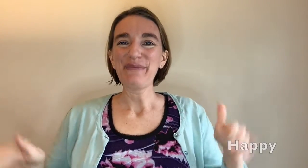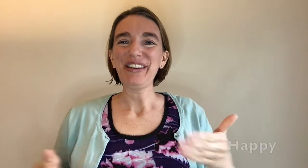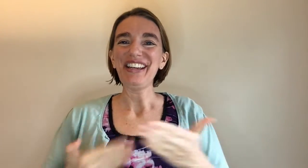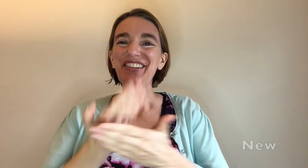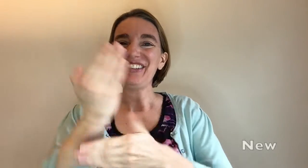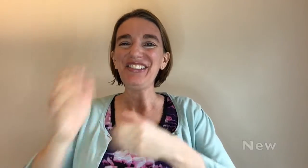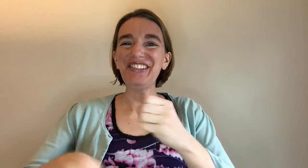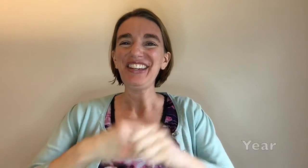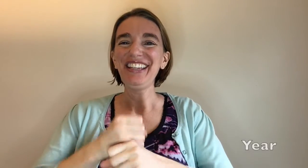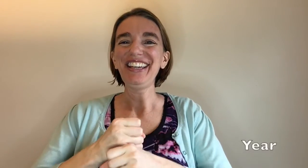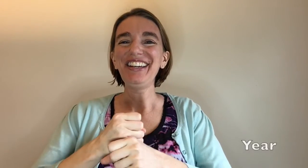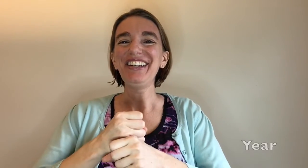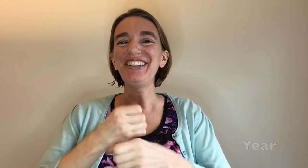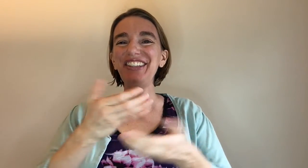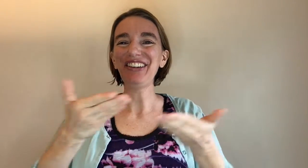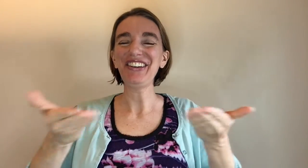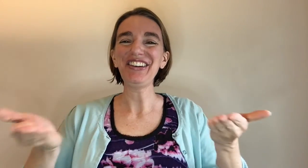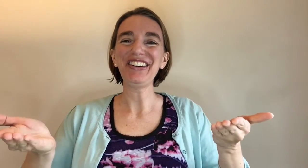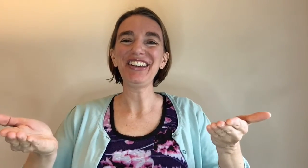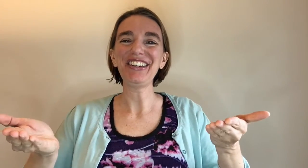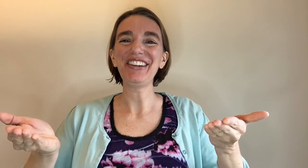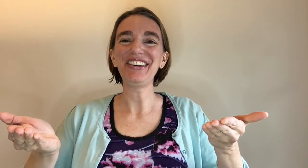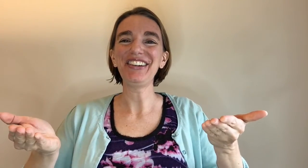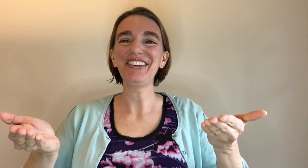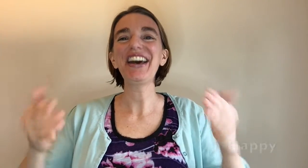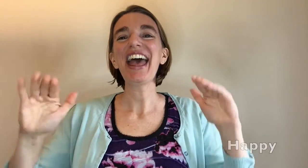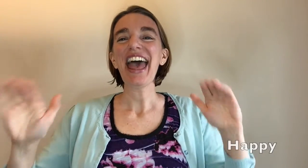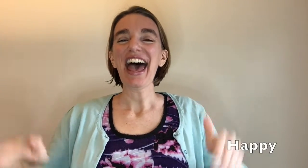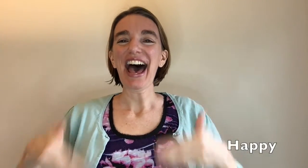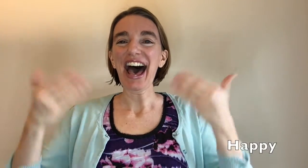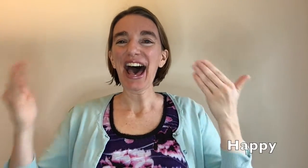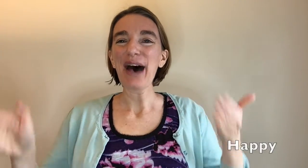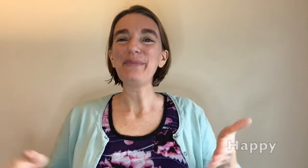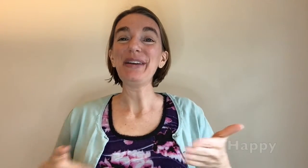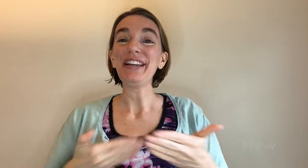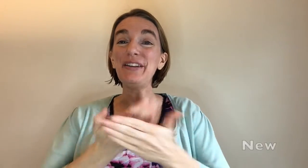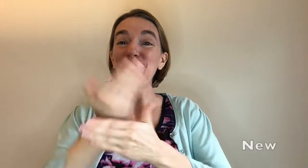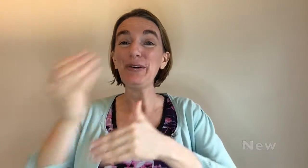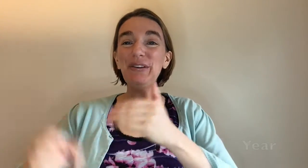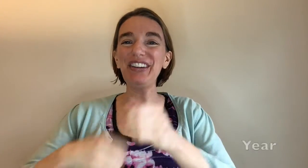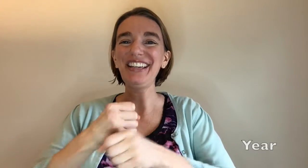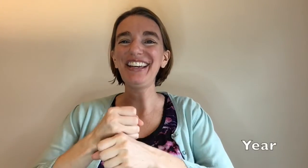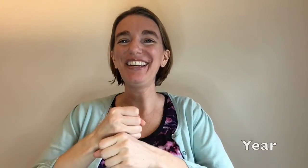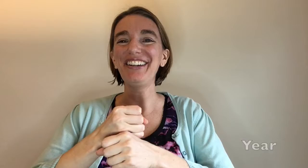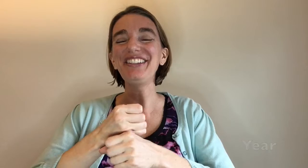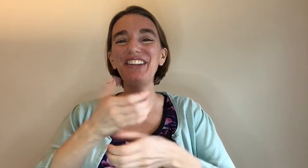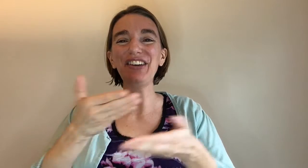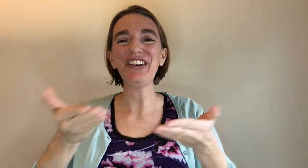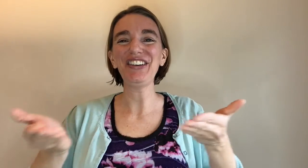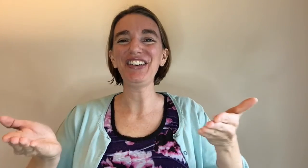Happy New Year to you. Happy New Year to